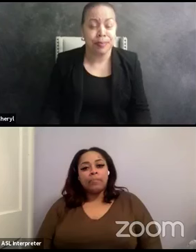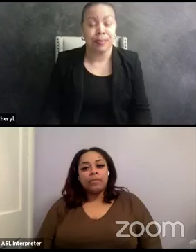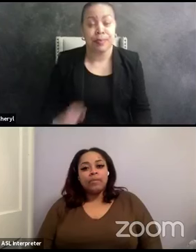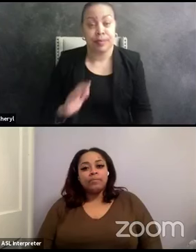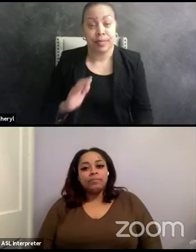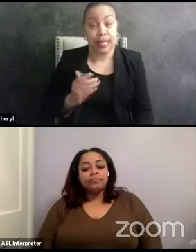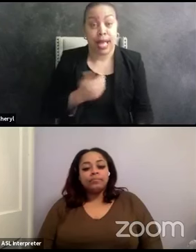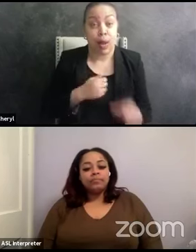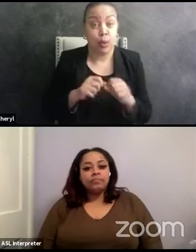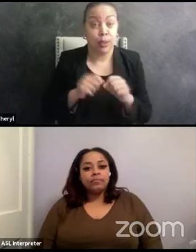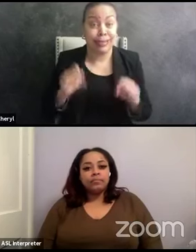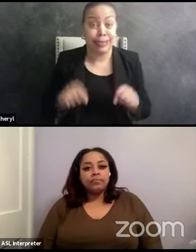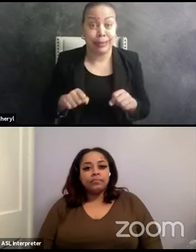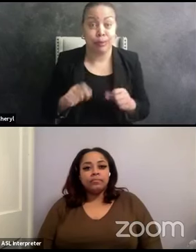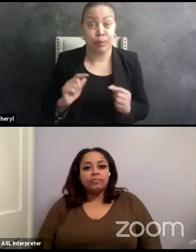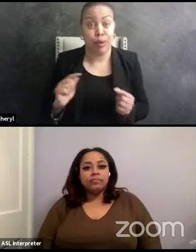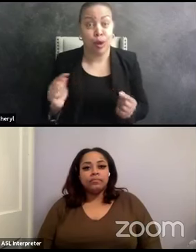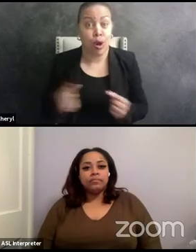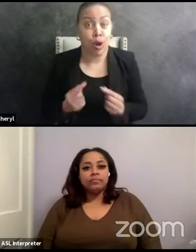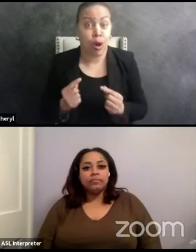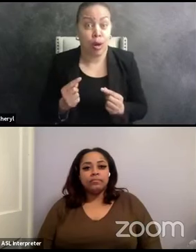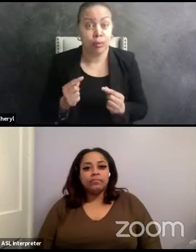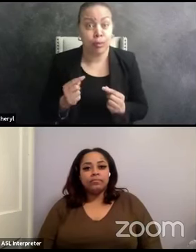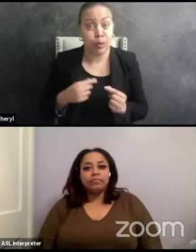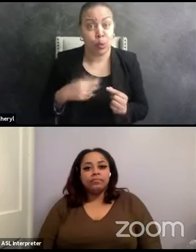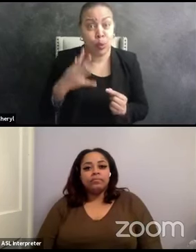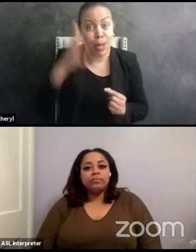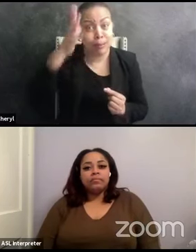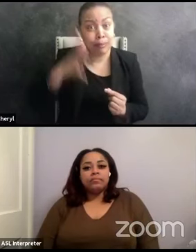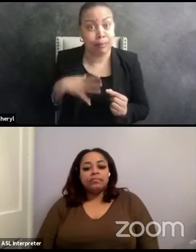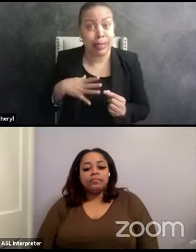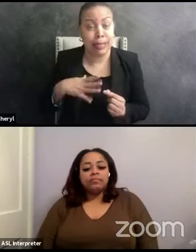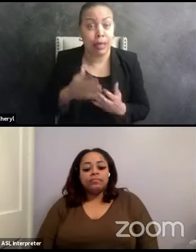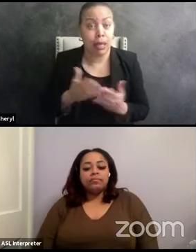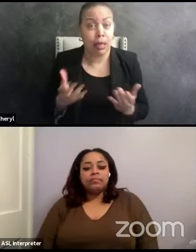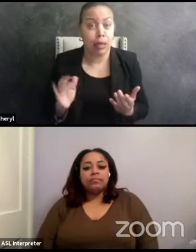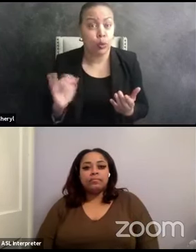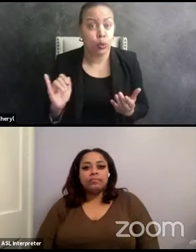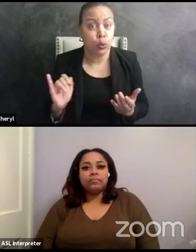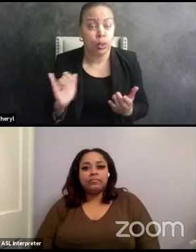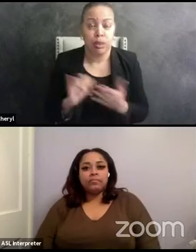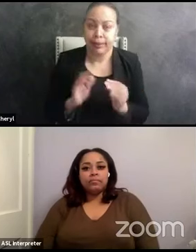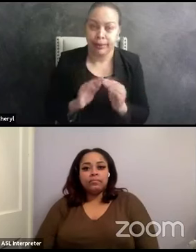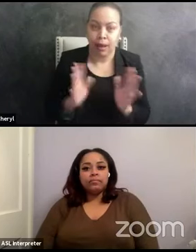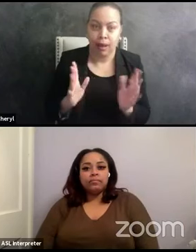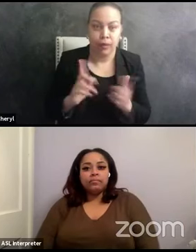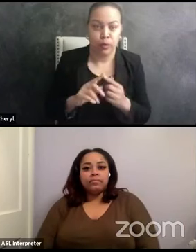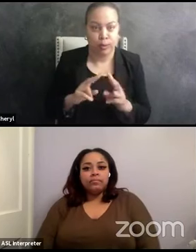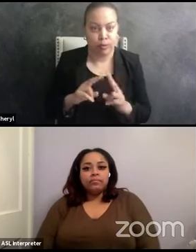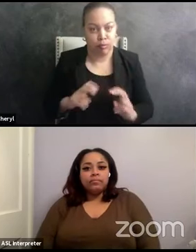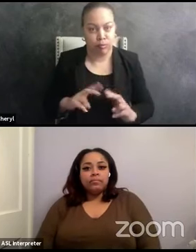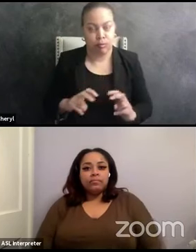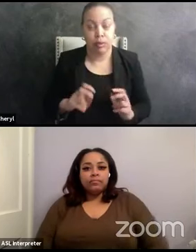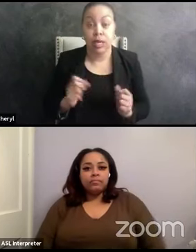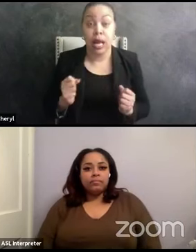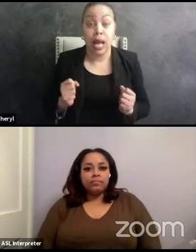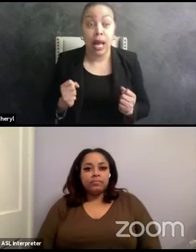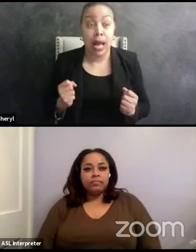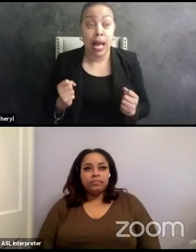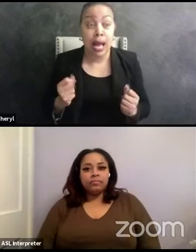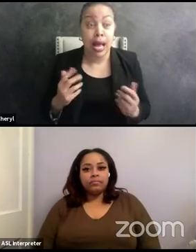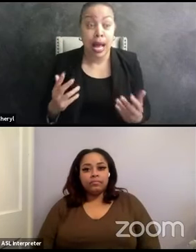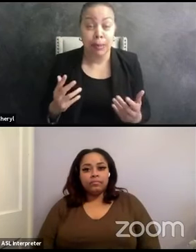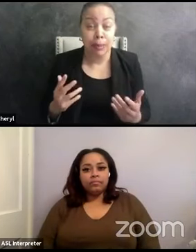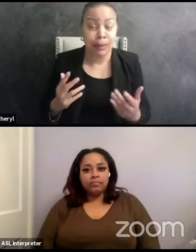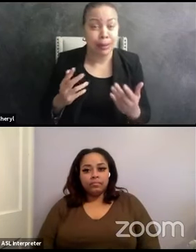system harms white men a ton. And I think that that's really obvious when you look at how the average white man is doing,